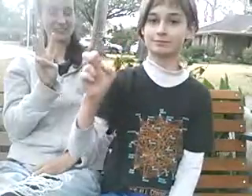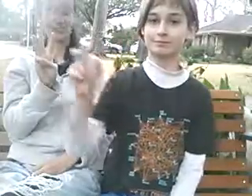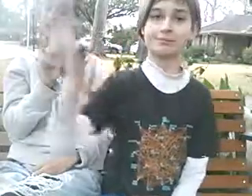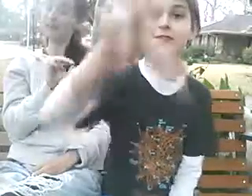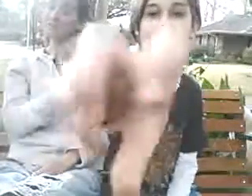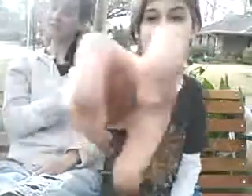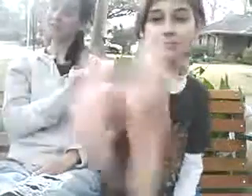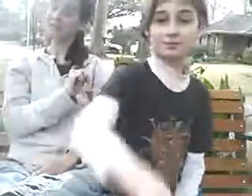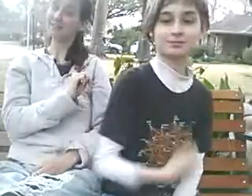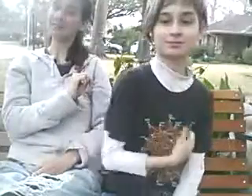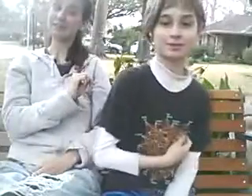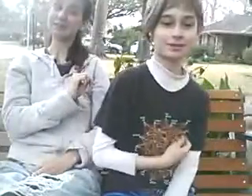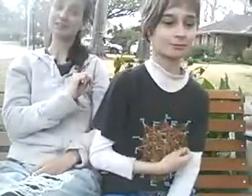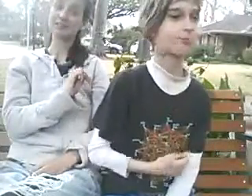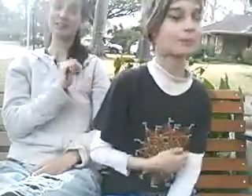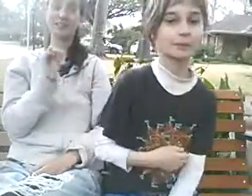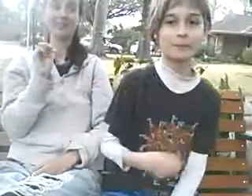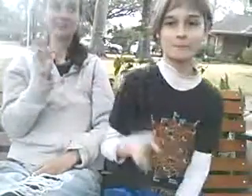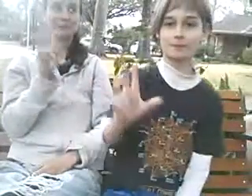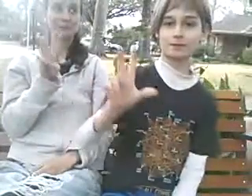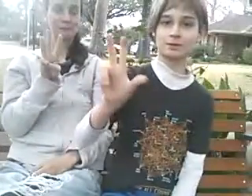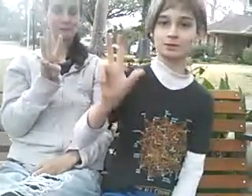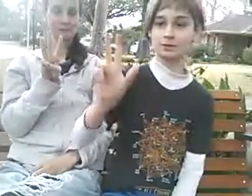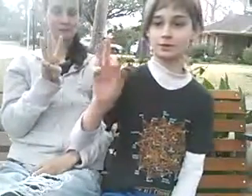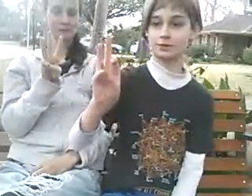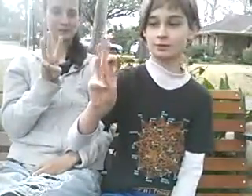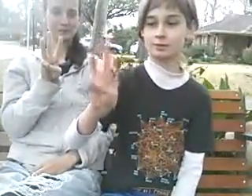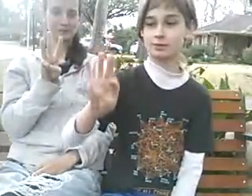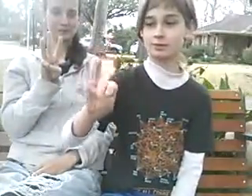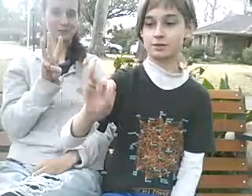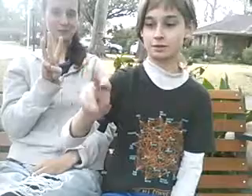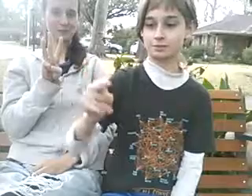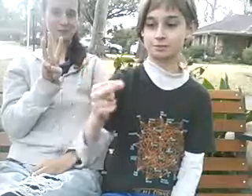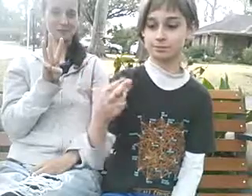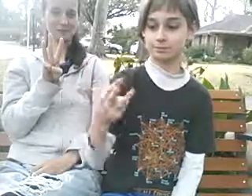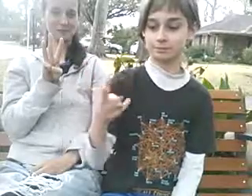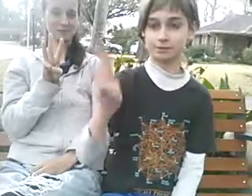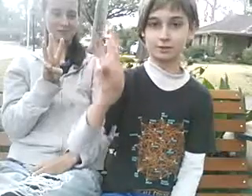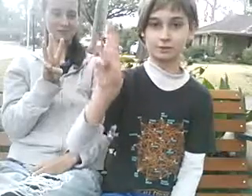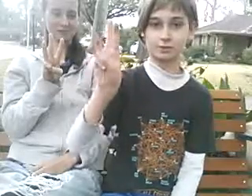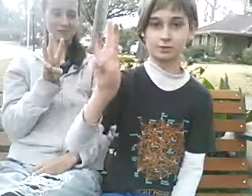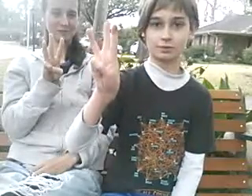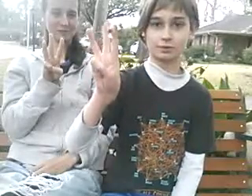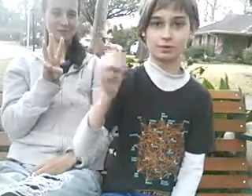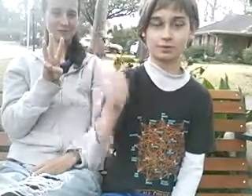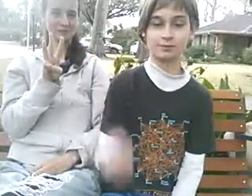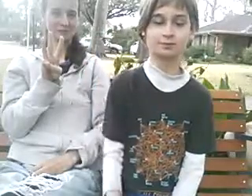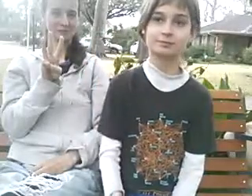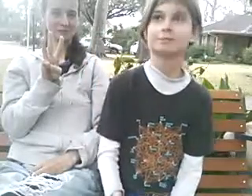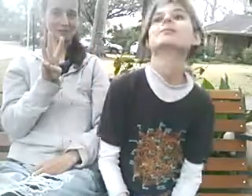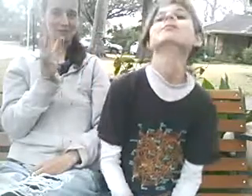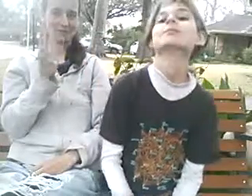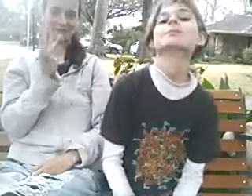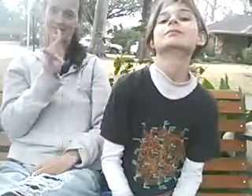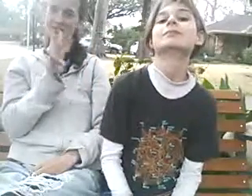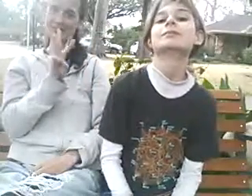Well, that means something else. That means 3. This one's 3. I mean, this means. Wait. This is